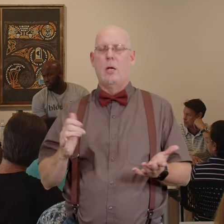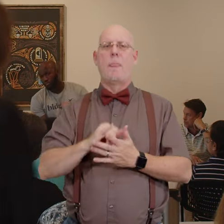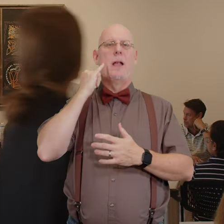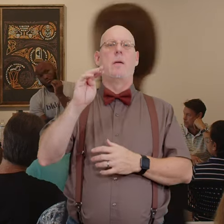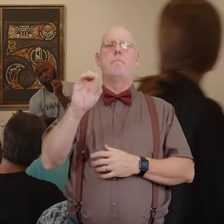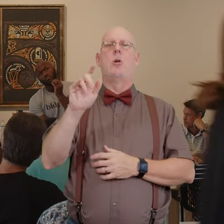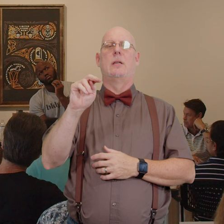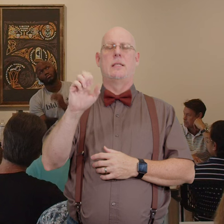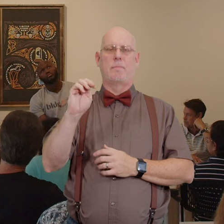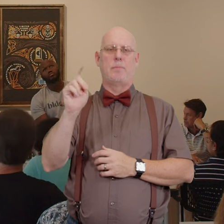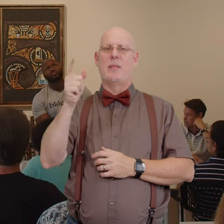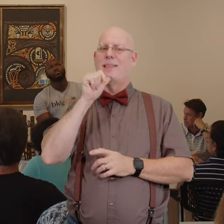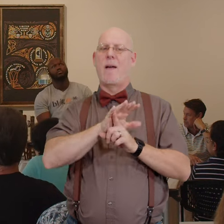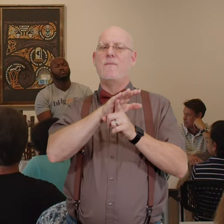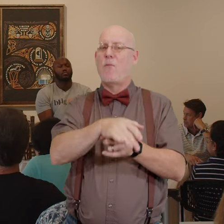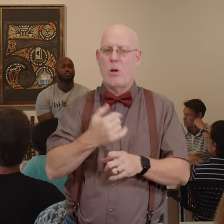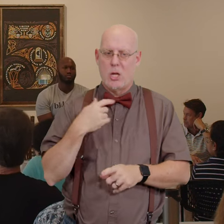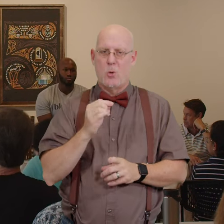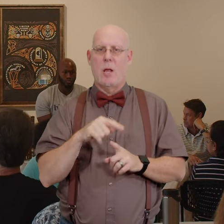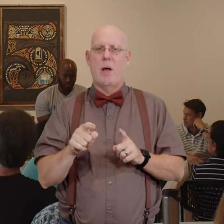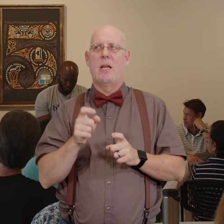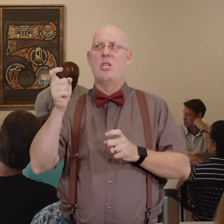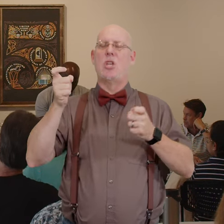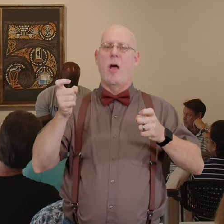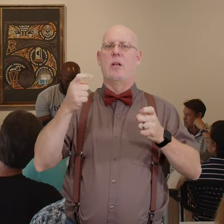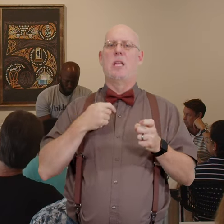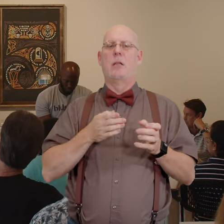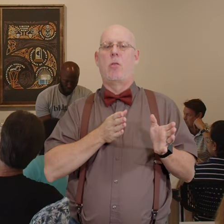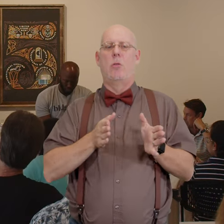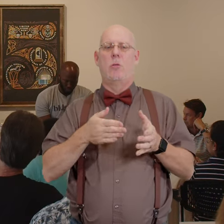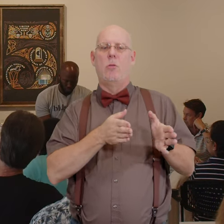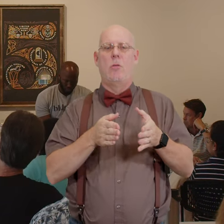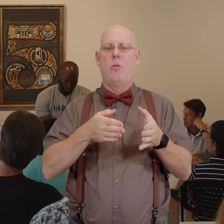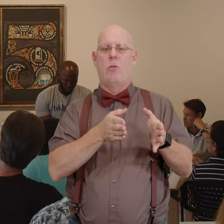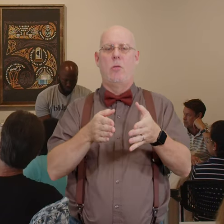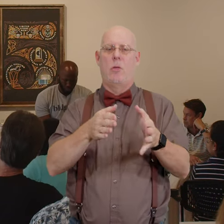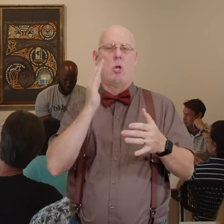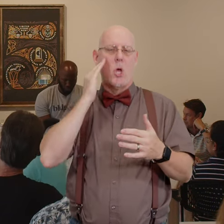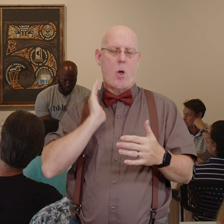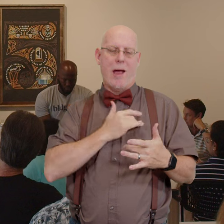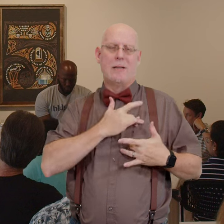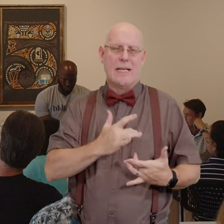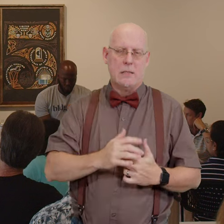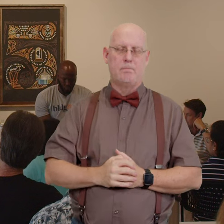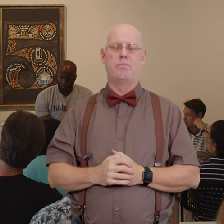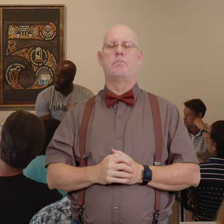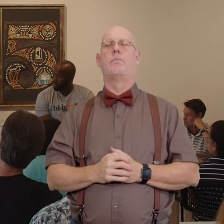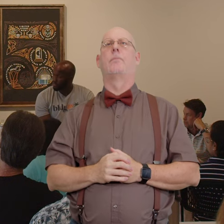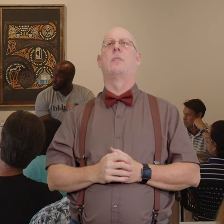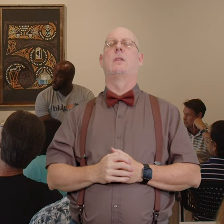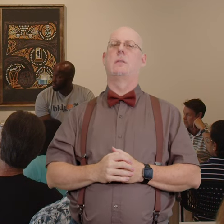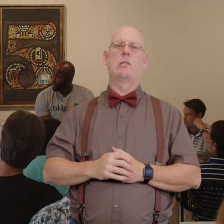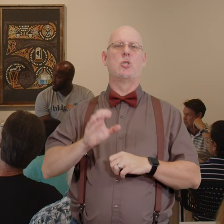Like that's the idea of Molinism, is he's not forcing us to do that, but he's still sovereign because he's orchestrating events, knowing our tendencies.